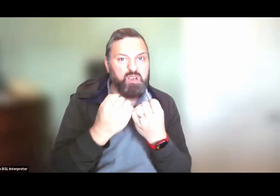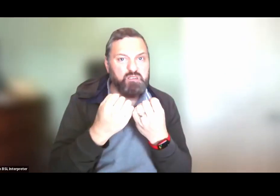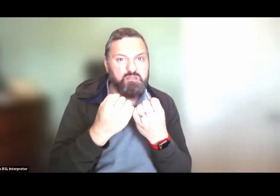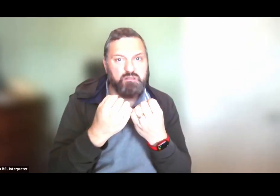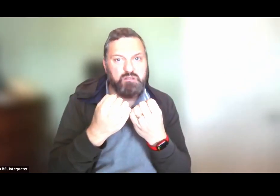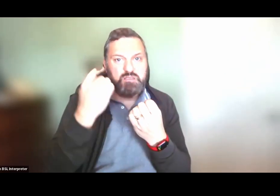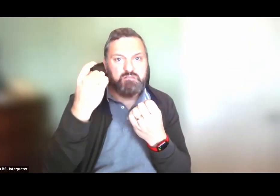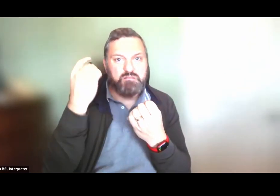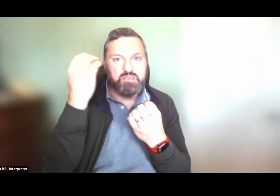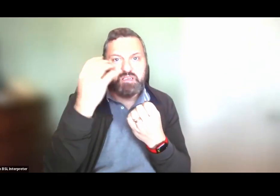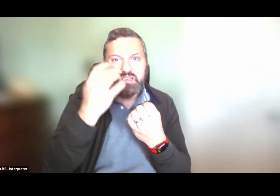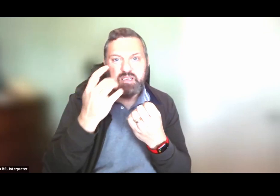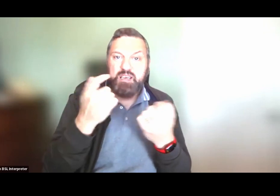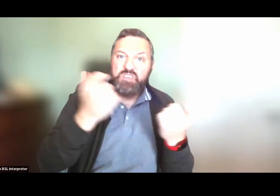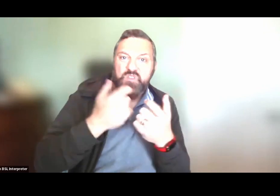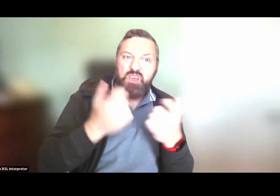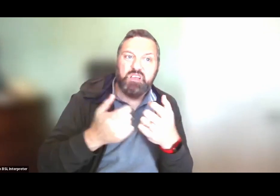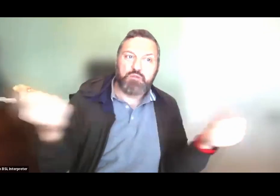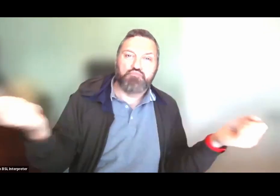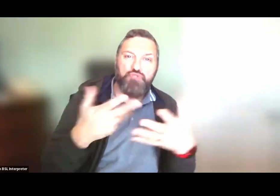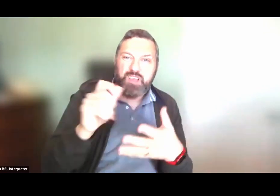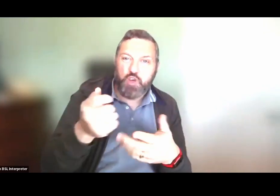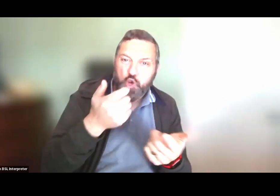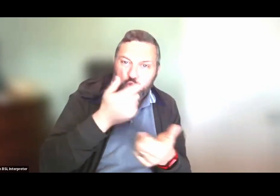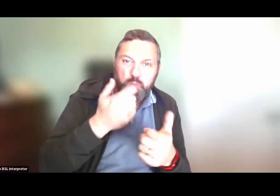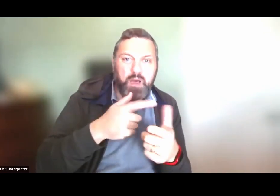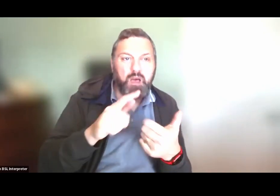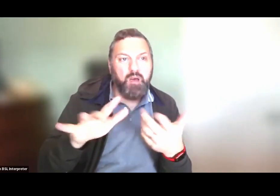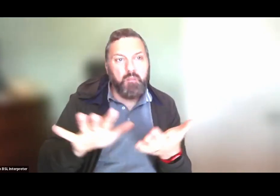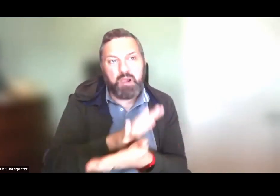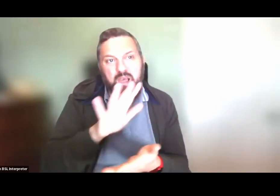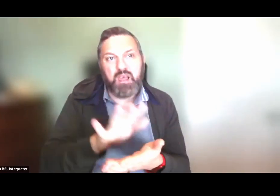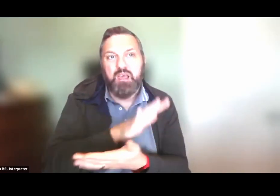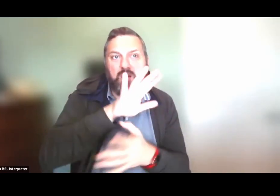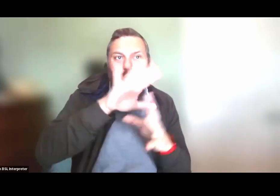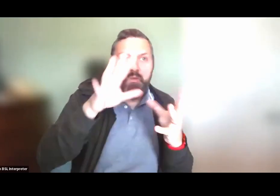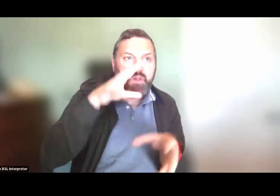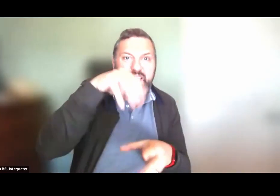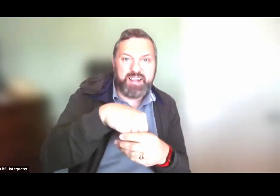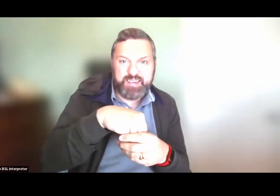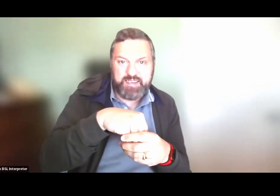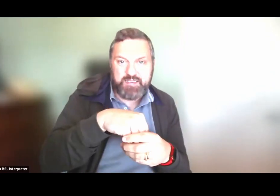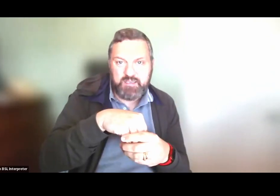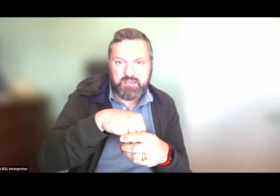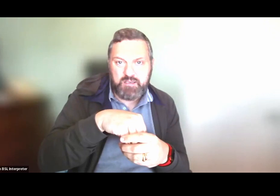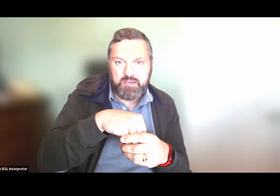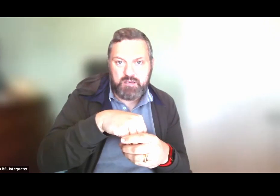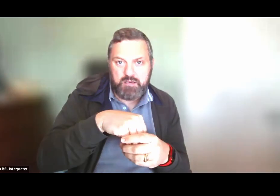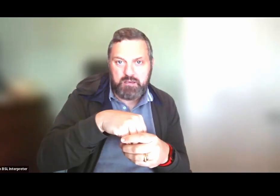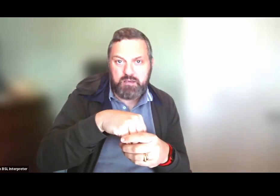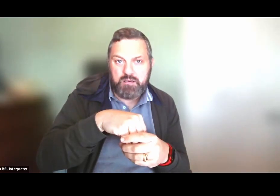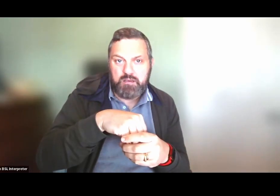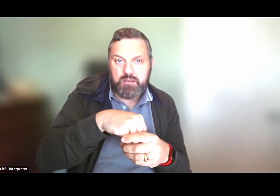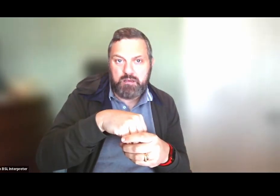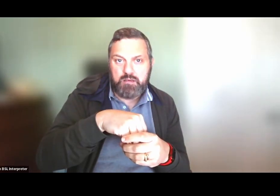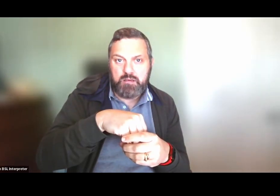that this is fun. And you're invited to bring all of your humor, all of your playfulness, all of your creativity. But again, it gets it into the